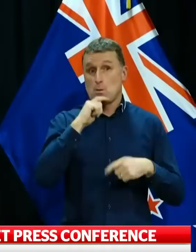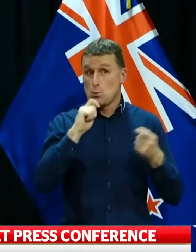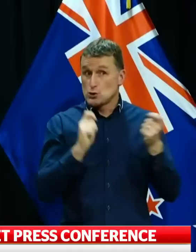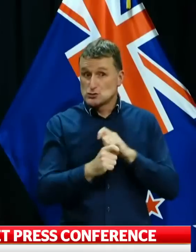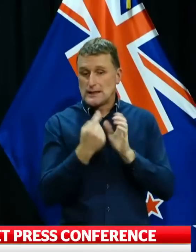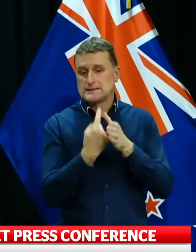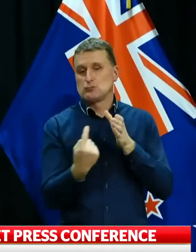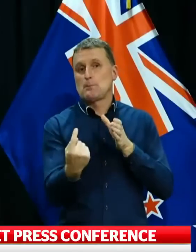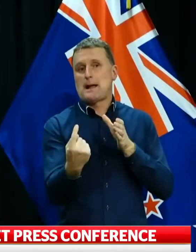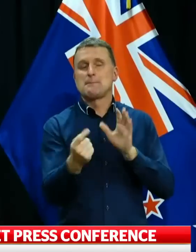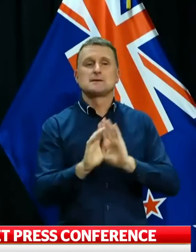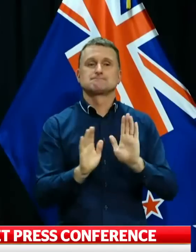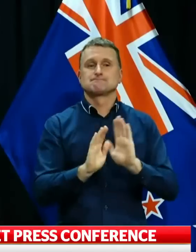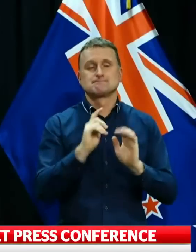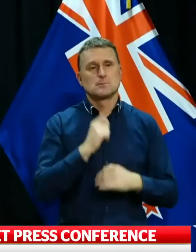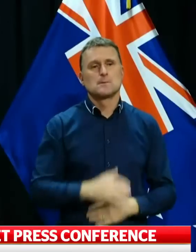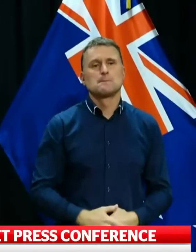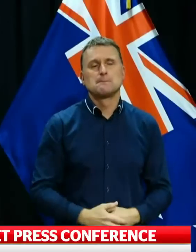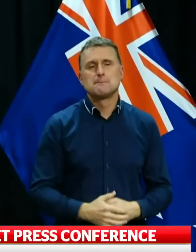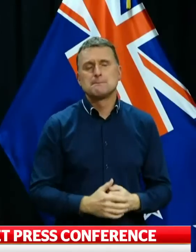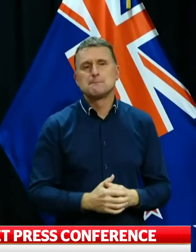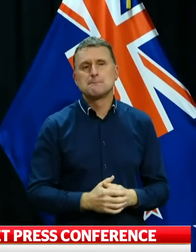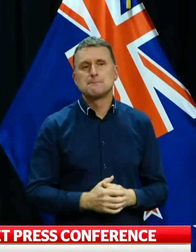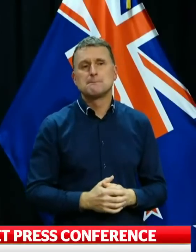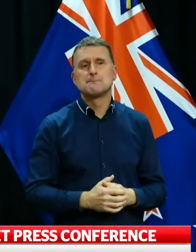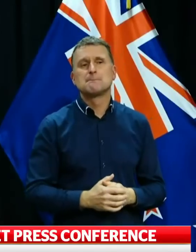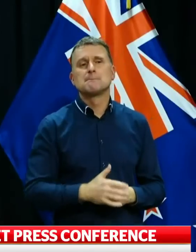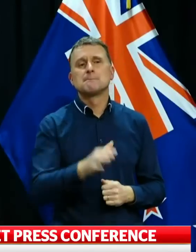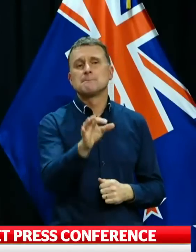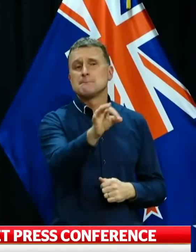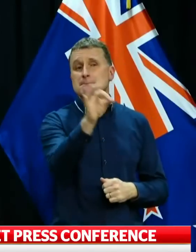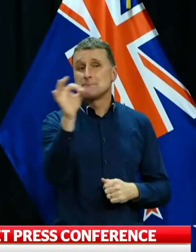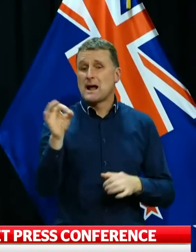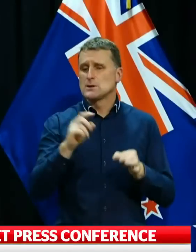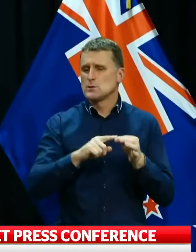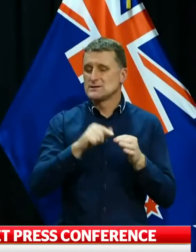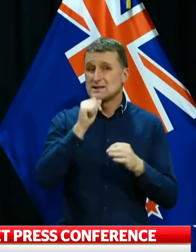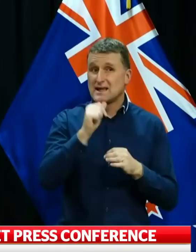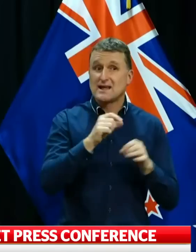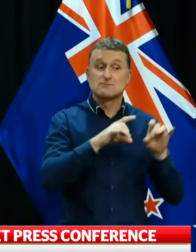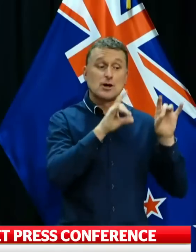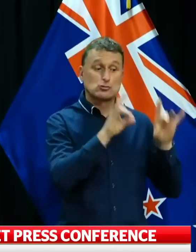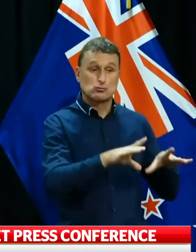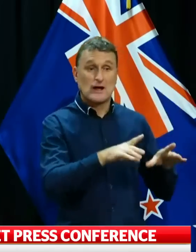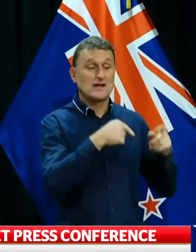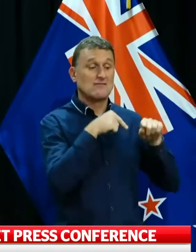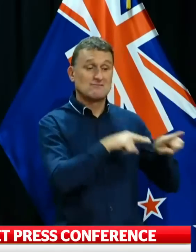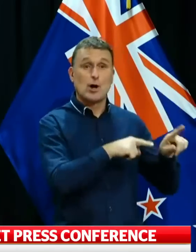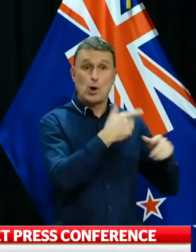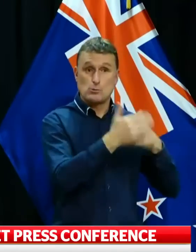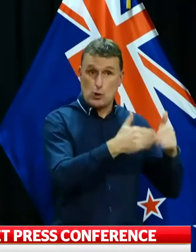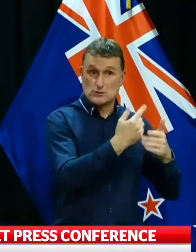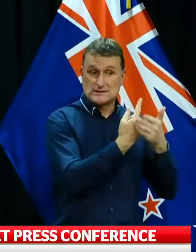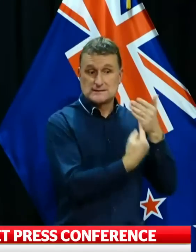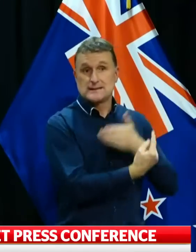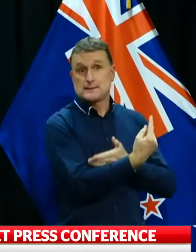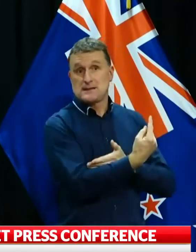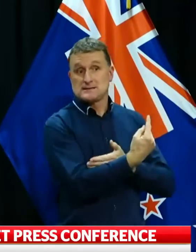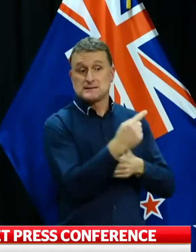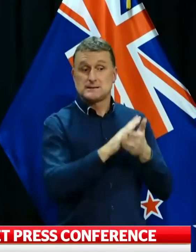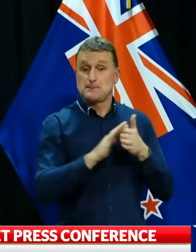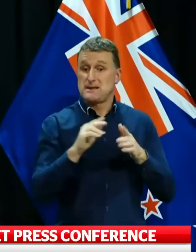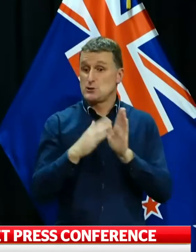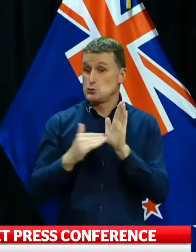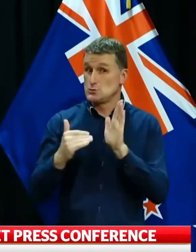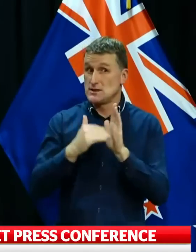guess, but if Australia were to go through that process, it would be likely then that New Zealand would sort of look to do the same, wouldn't it? Again, I think